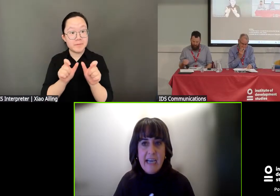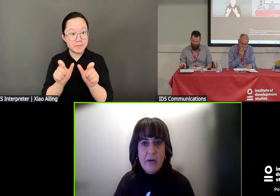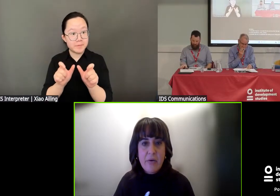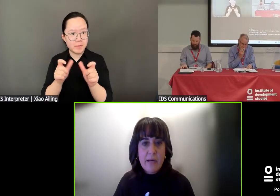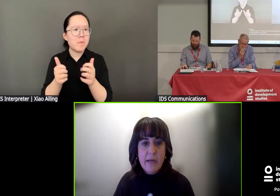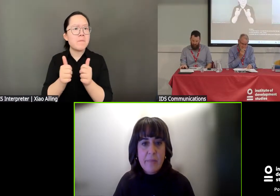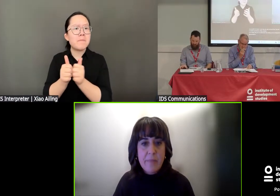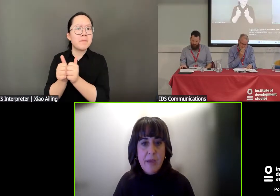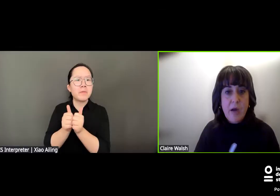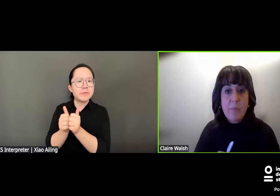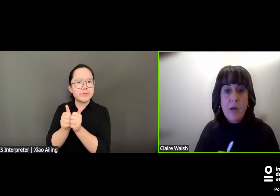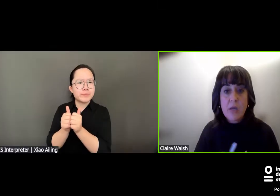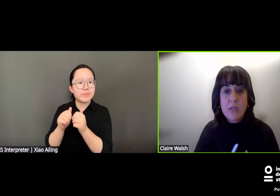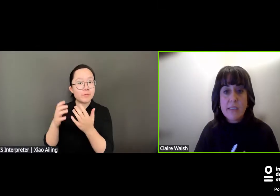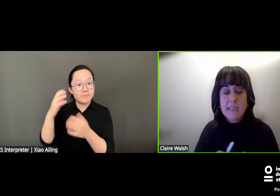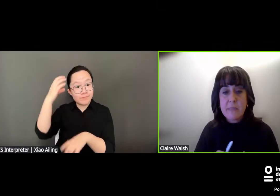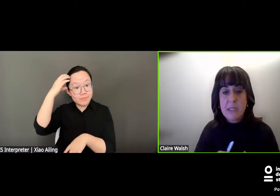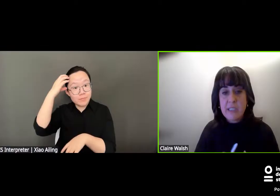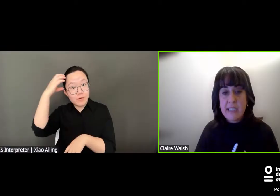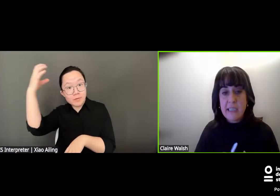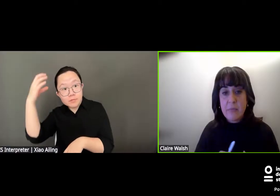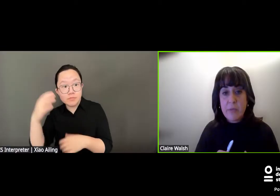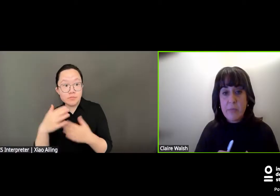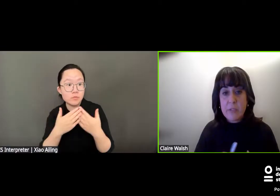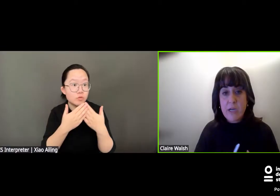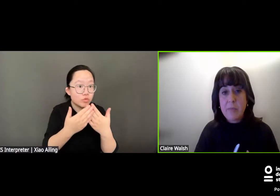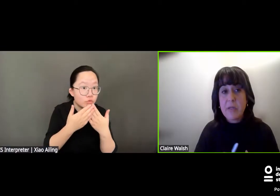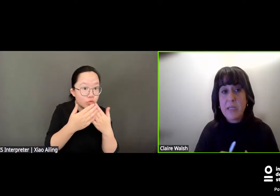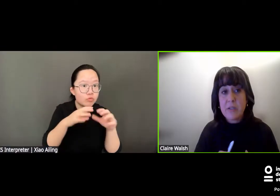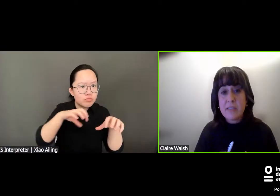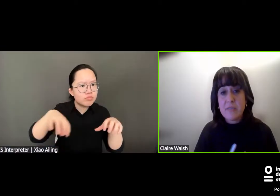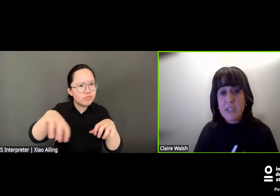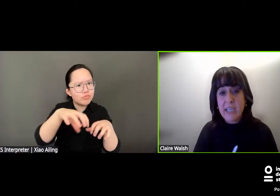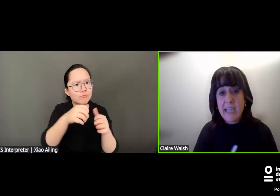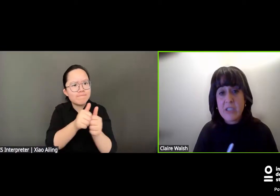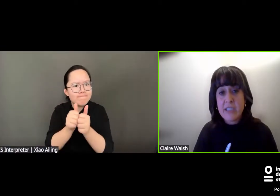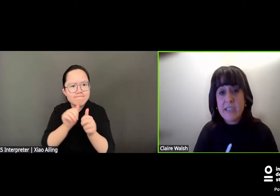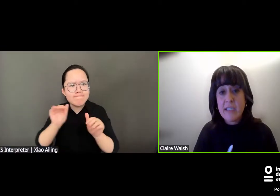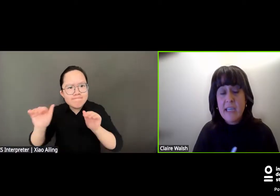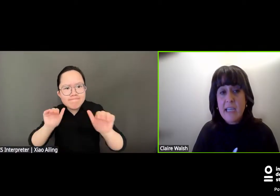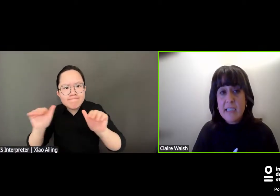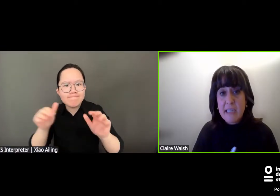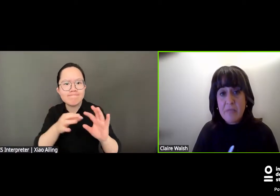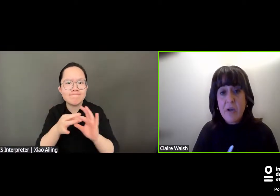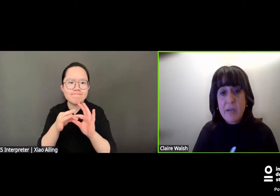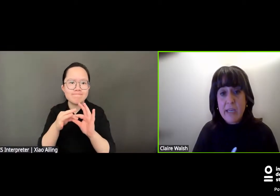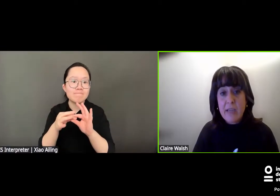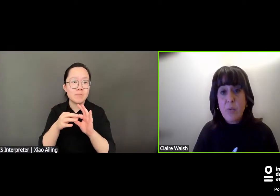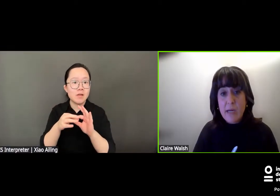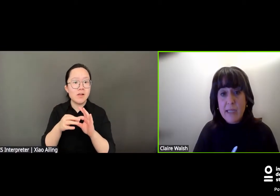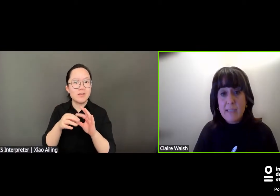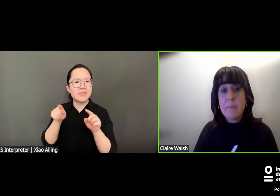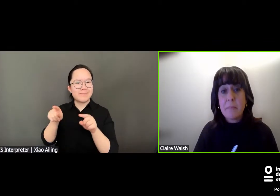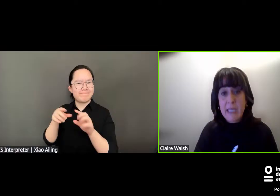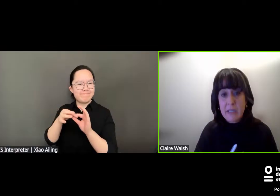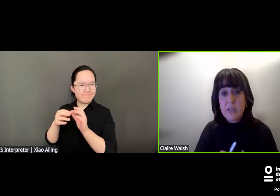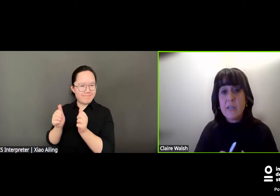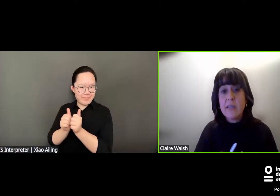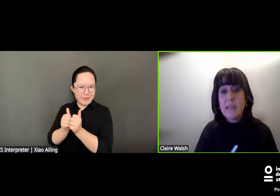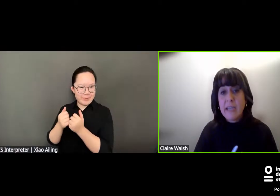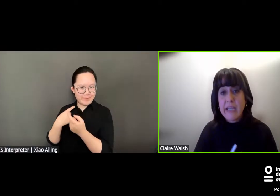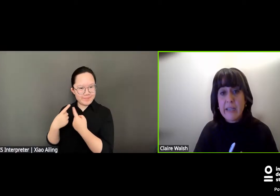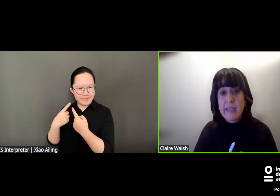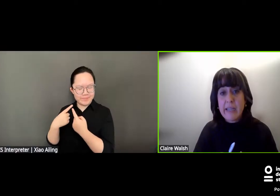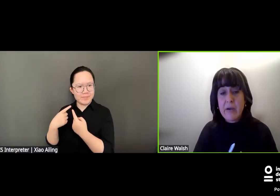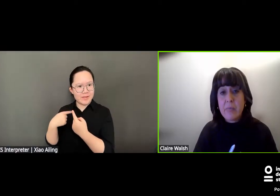highlight how our partners, especially when we're talking about inclusive education, safeguarding was a